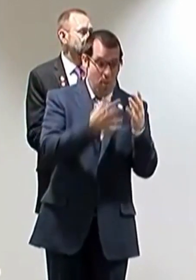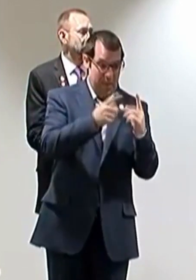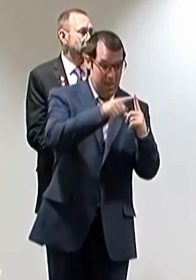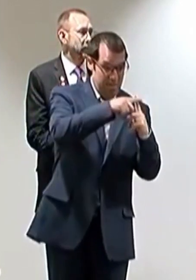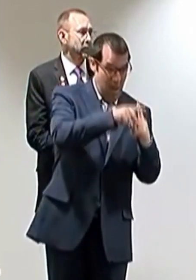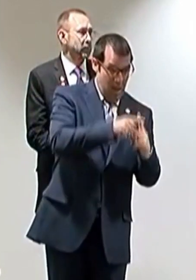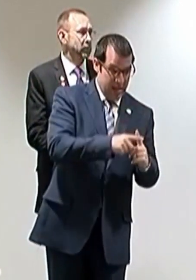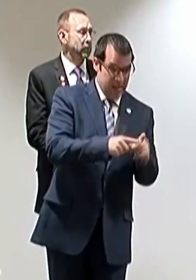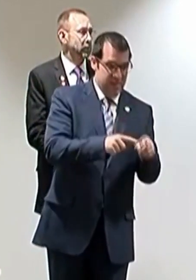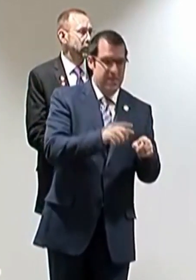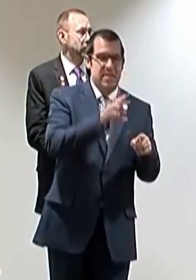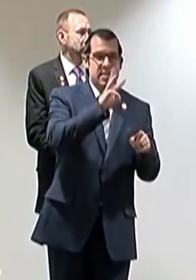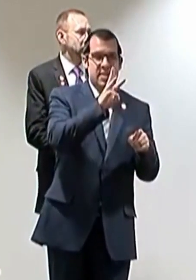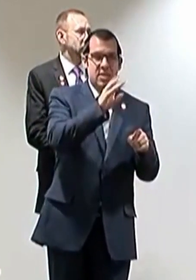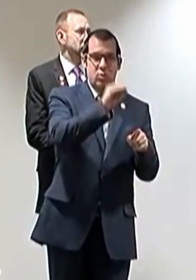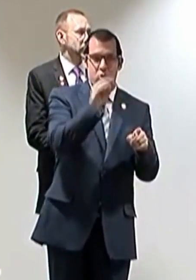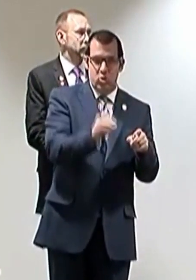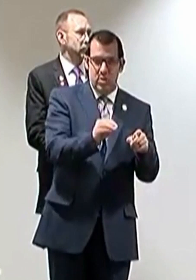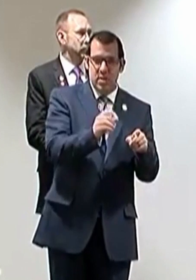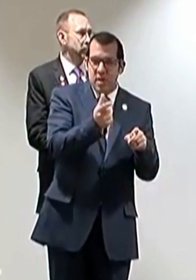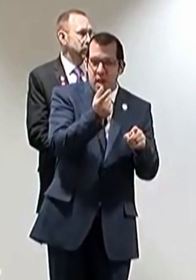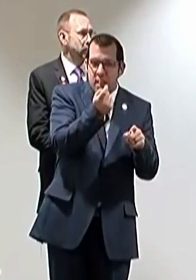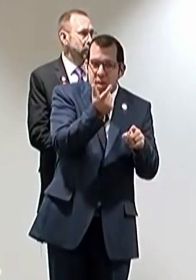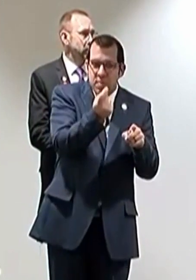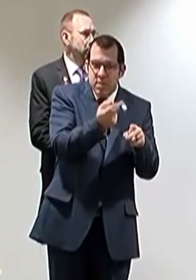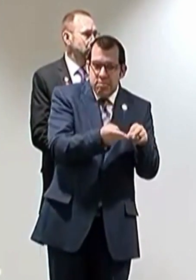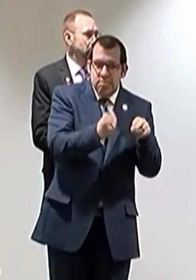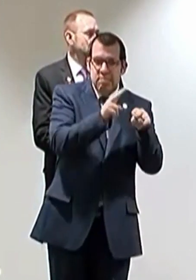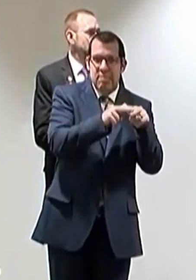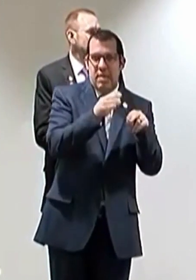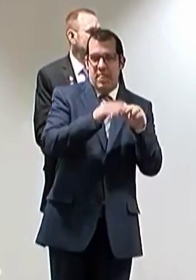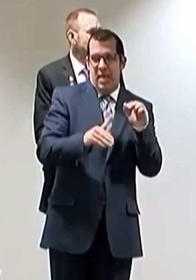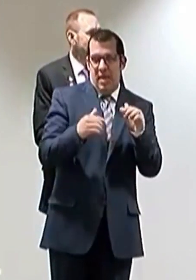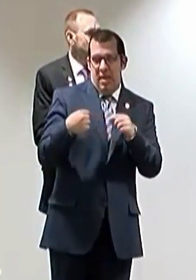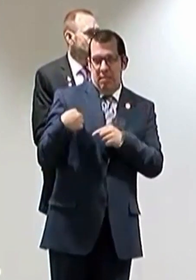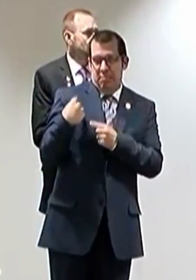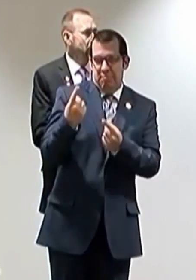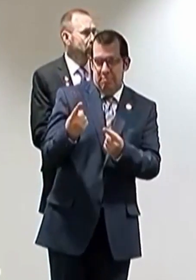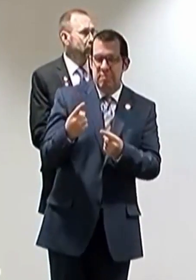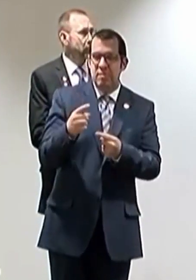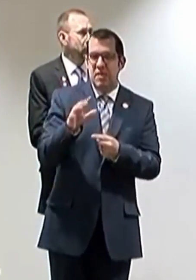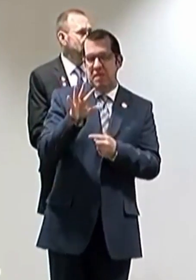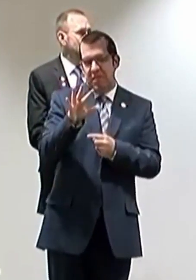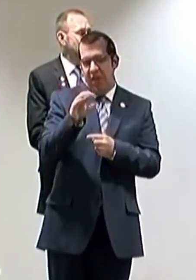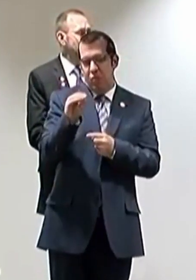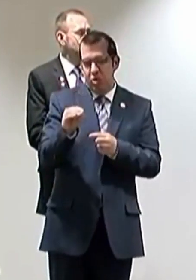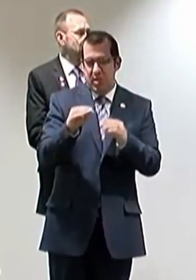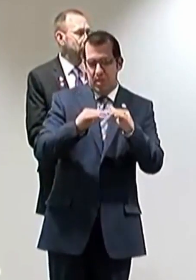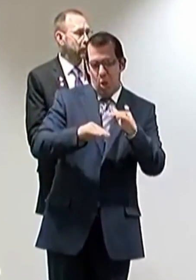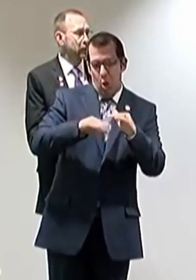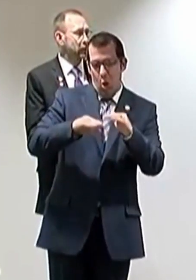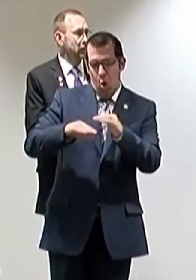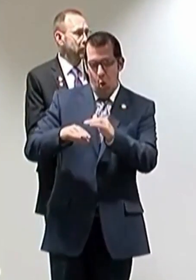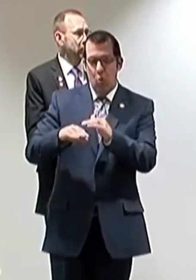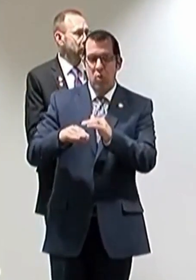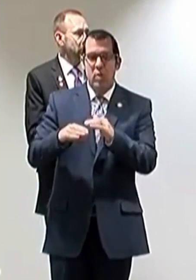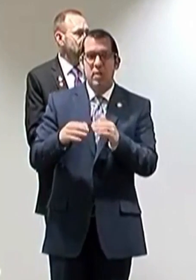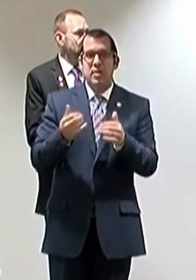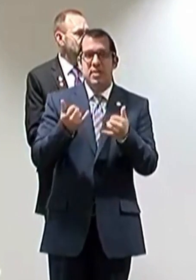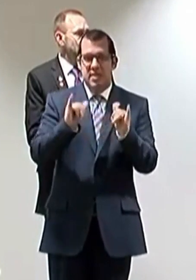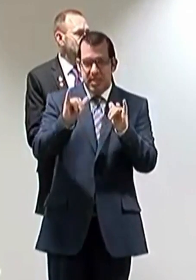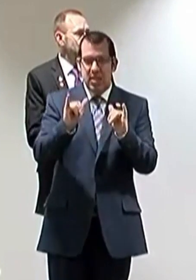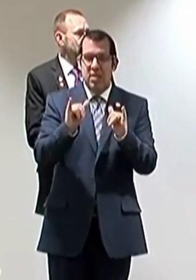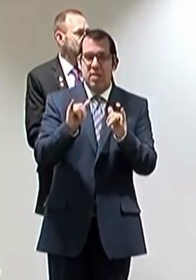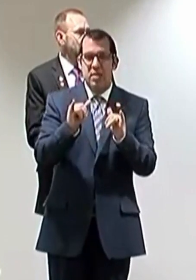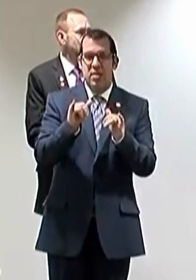at 6%, just a little bit higher than it has been at the 5% or lower range, but it's still